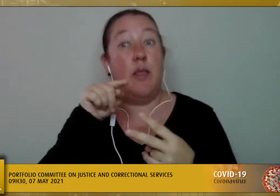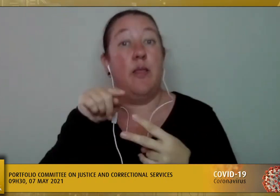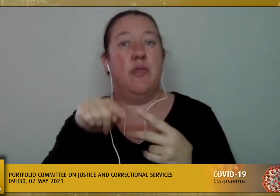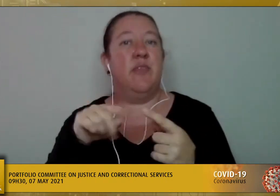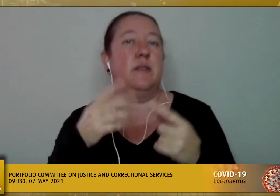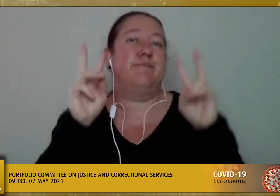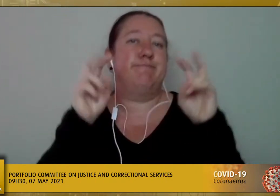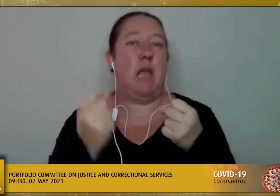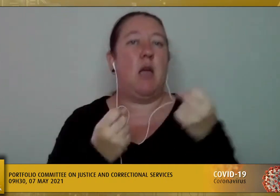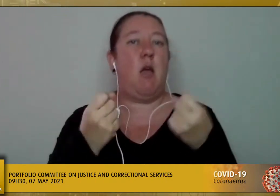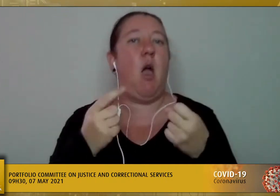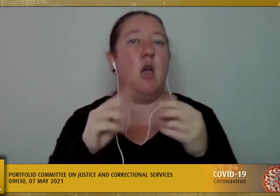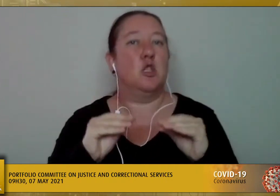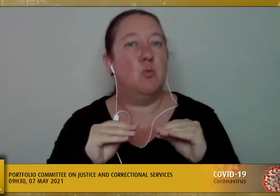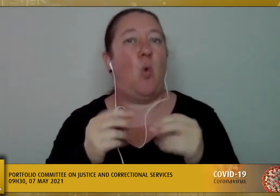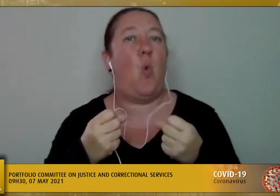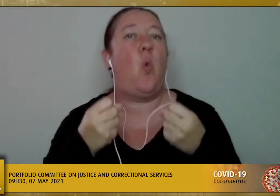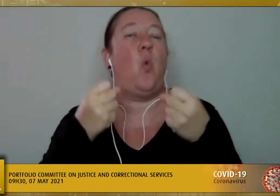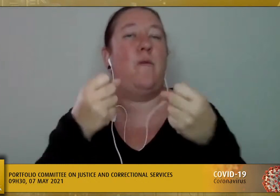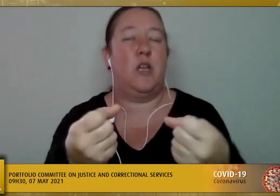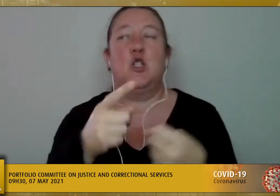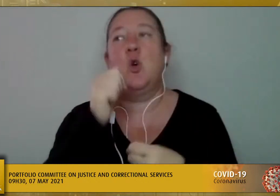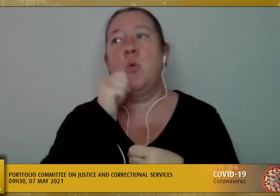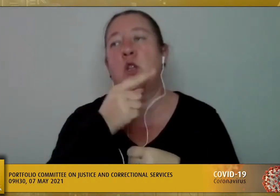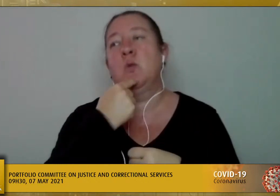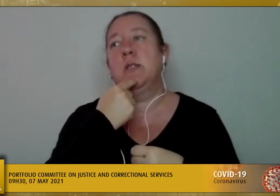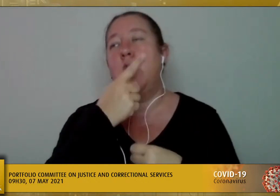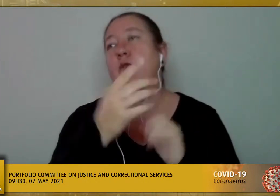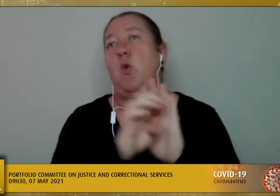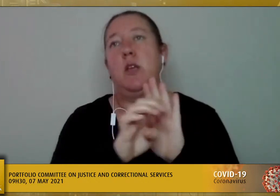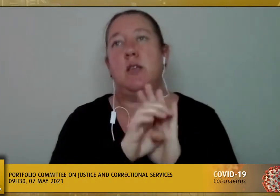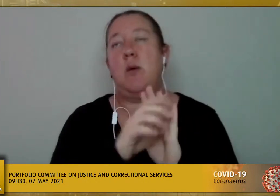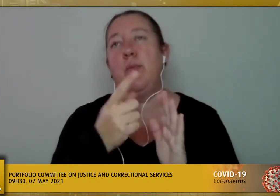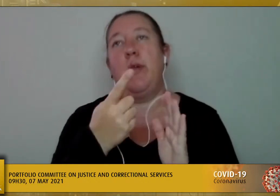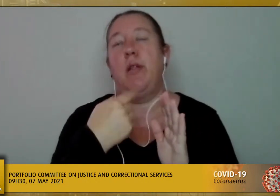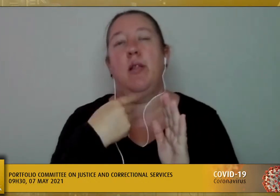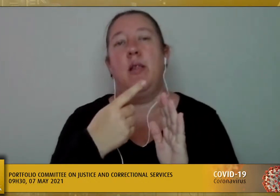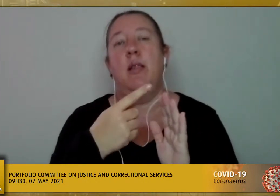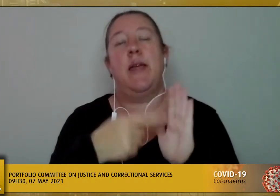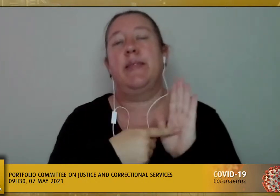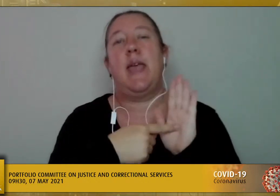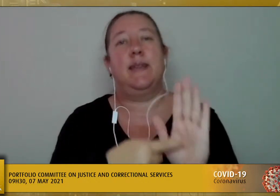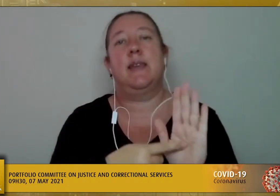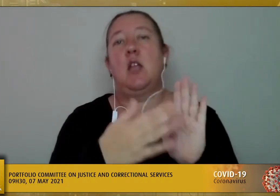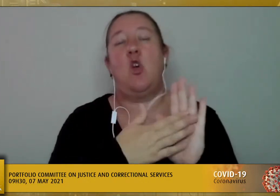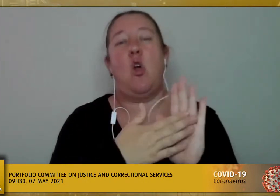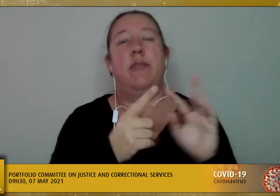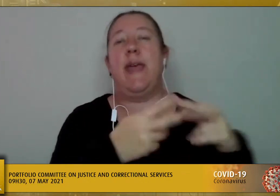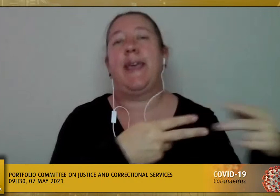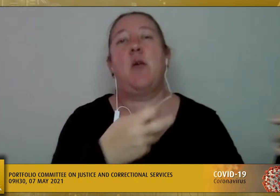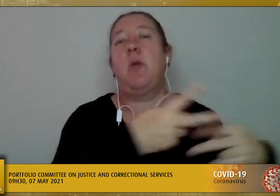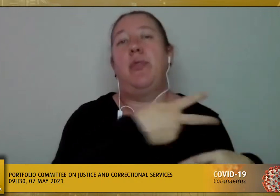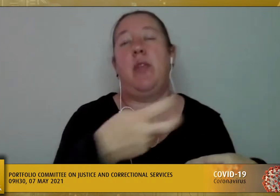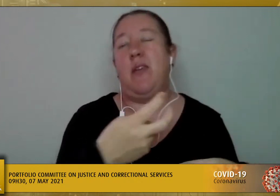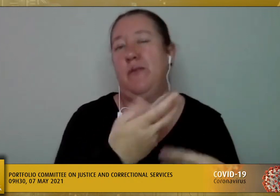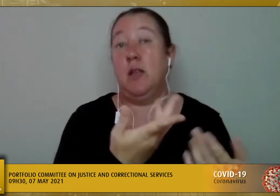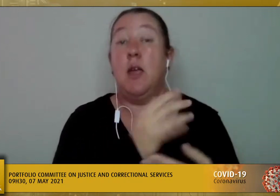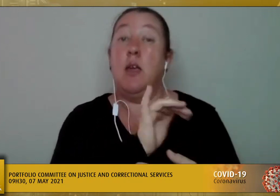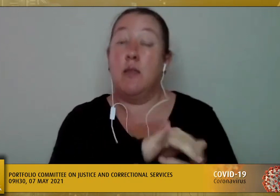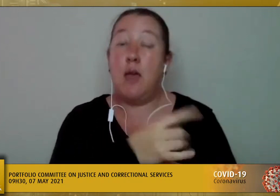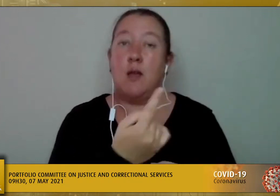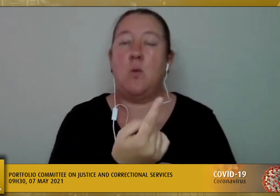so when you talk about now we are putting for example the one that the indicator on the cable theft that one is